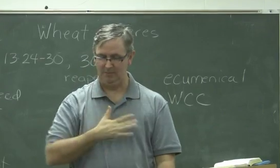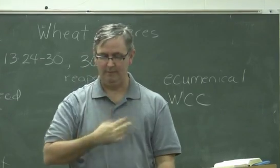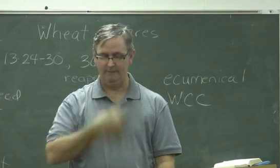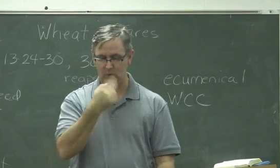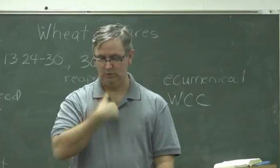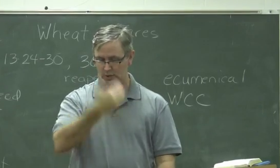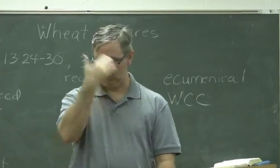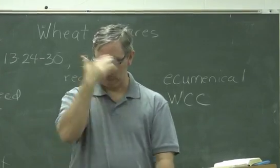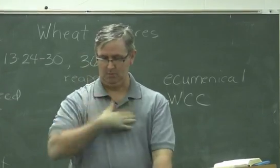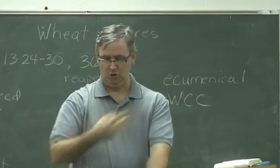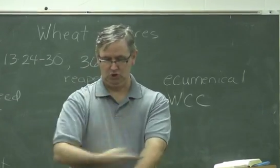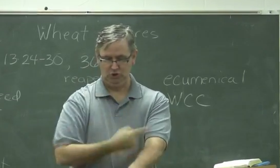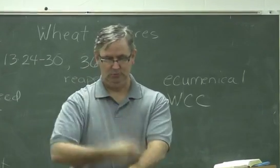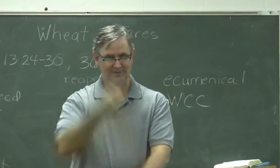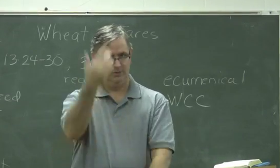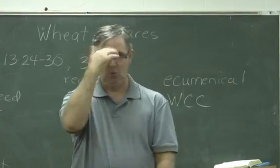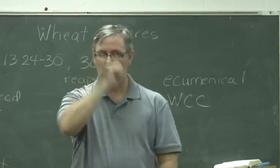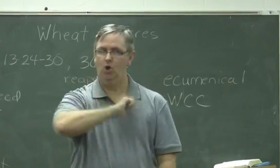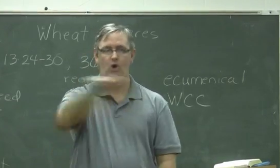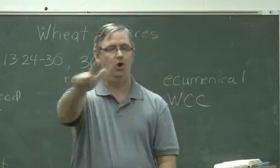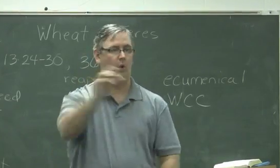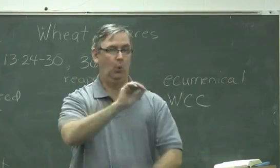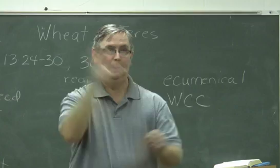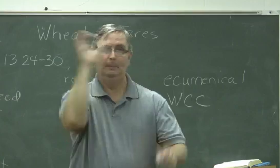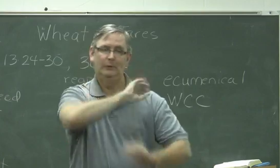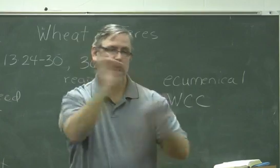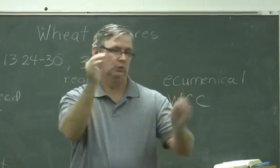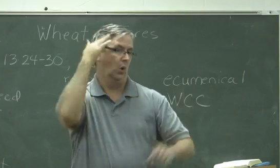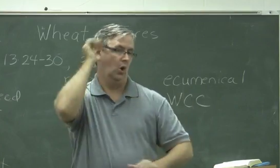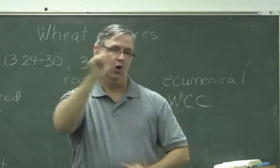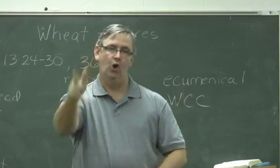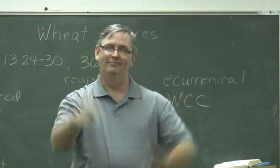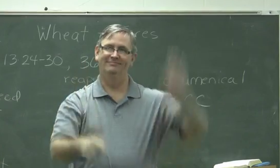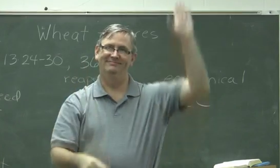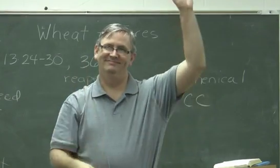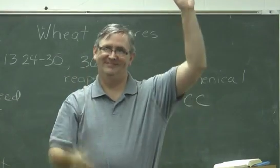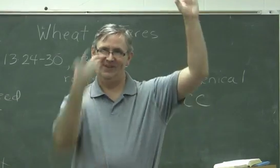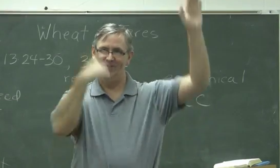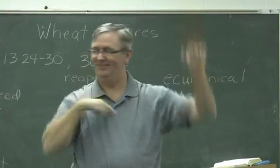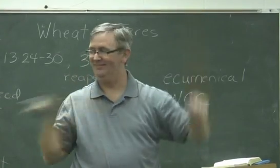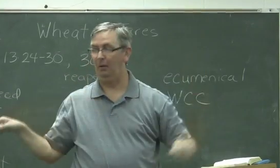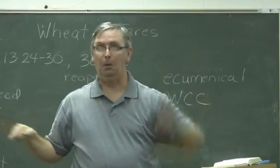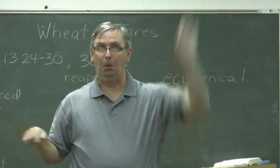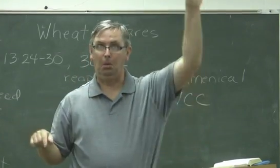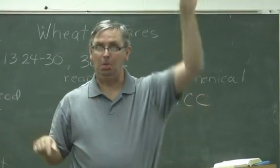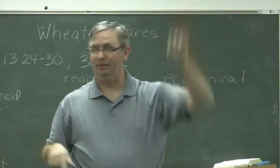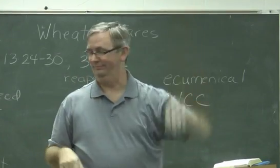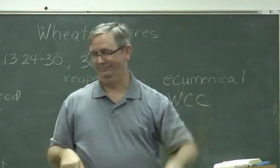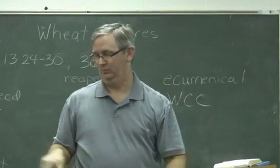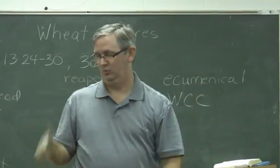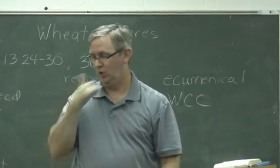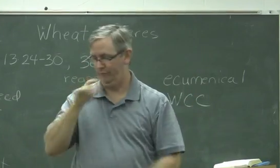the Bible says that my sheep know my voice. They know who I am. Some people, they can